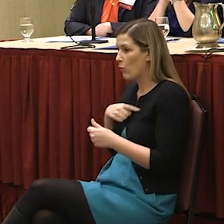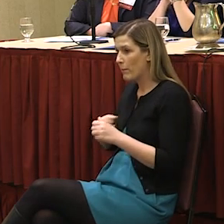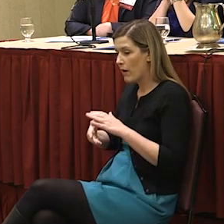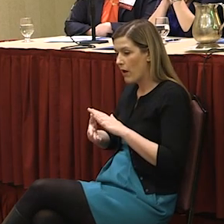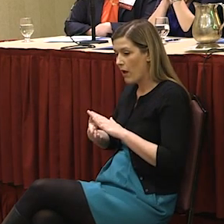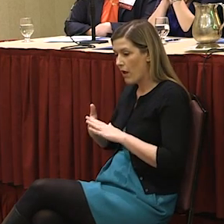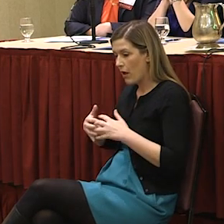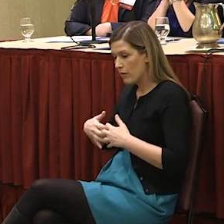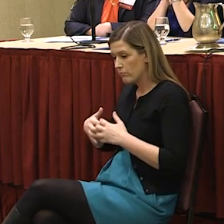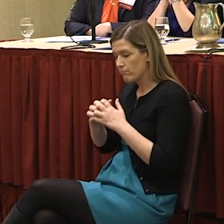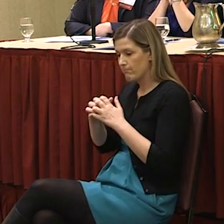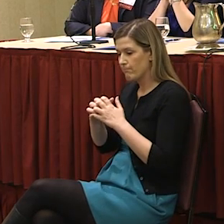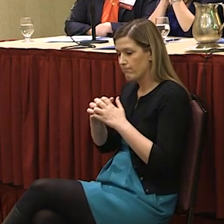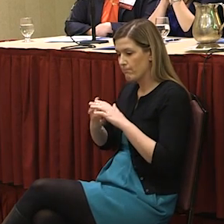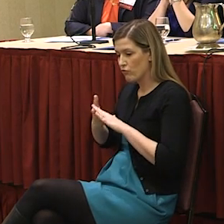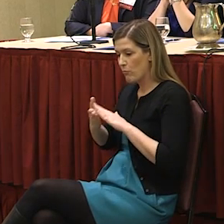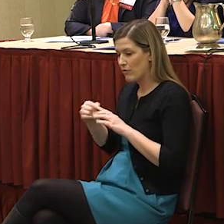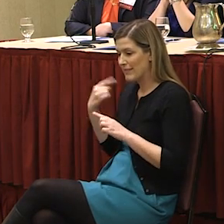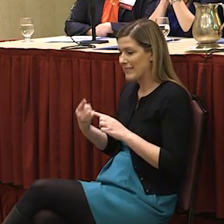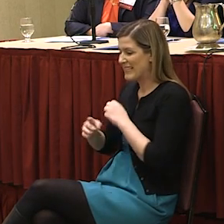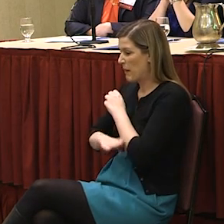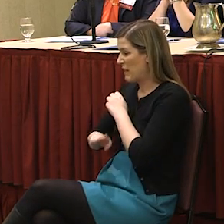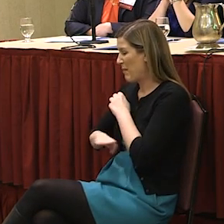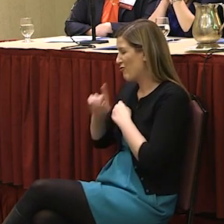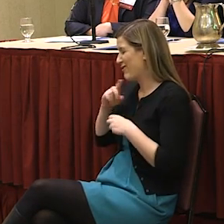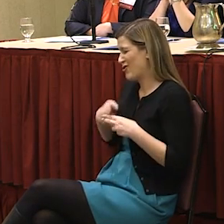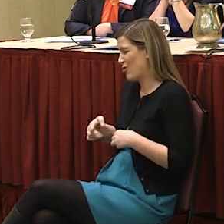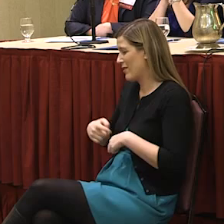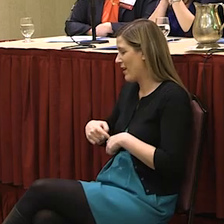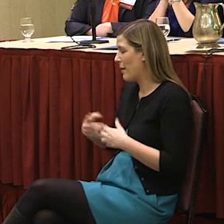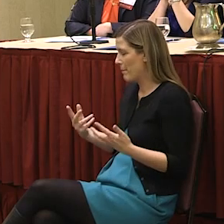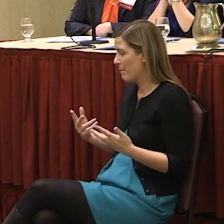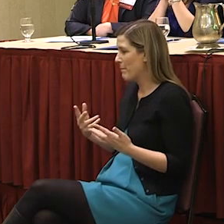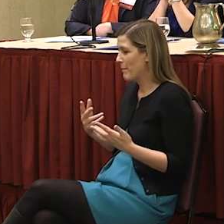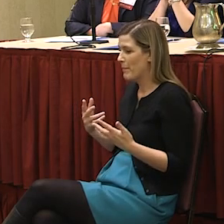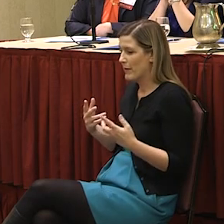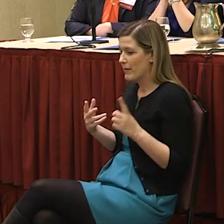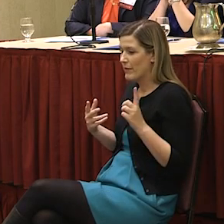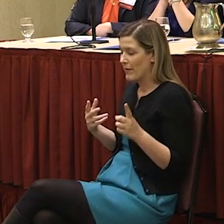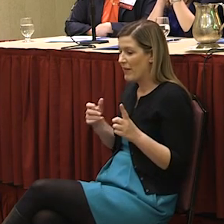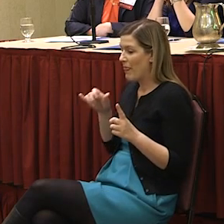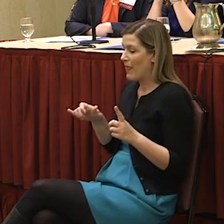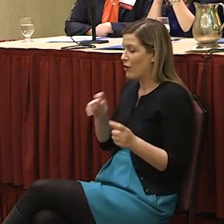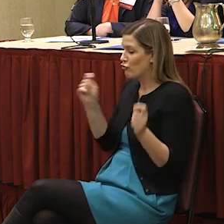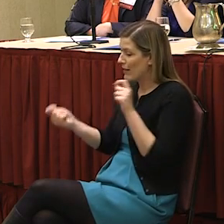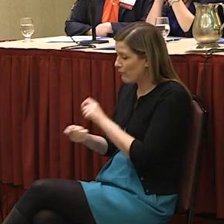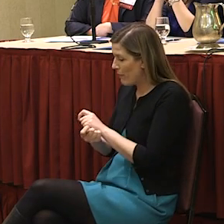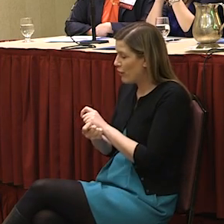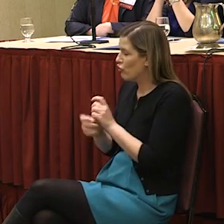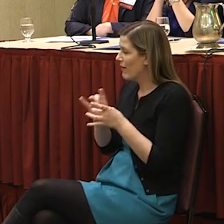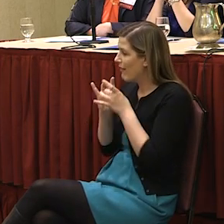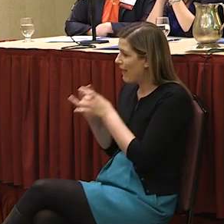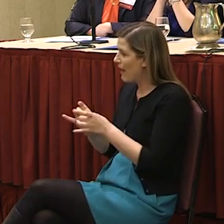operation since September, so really a short amount of time. So the Care Transformation Collaborative, for folks